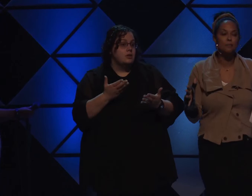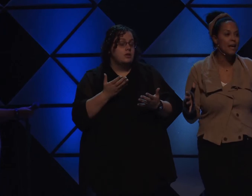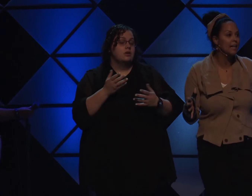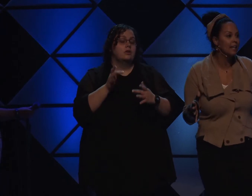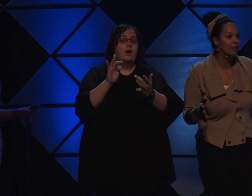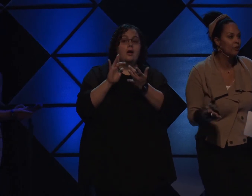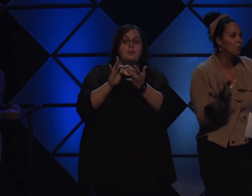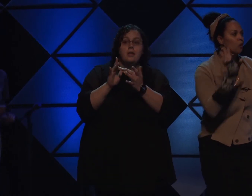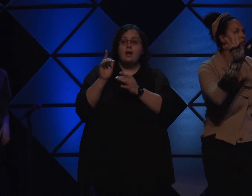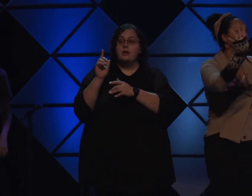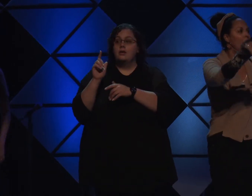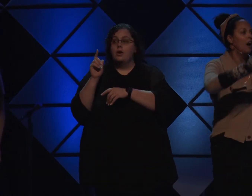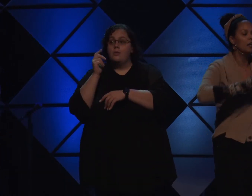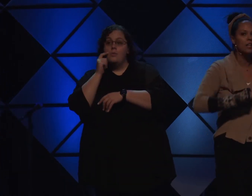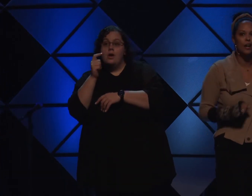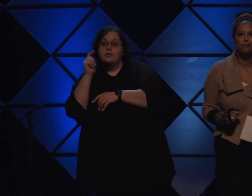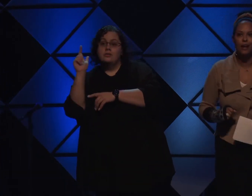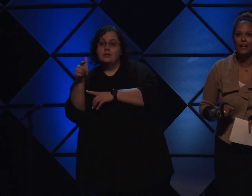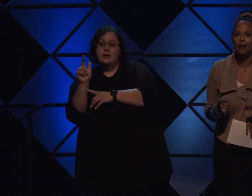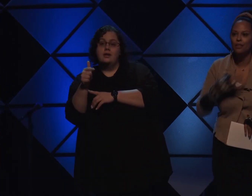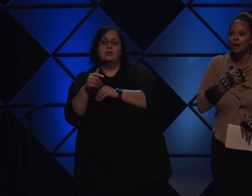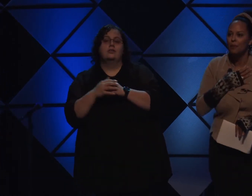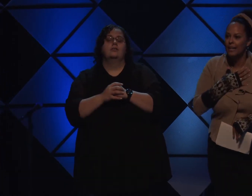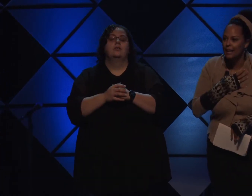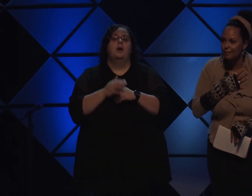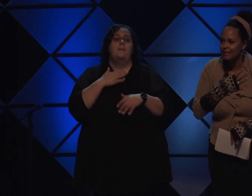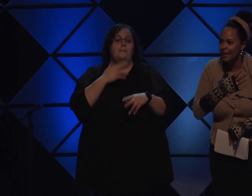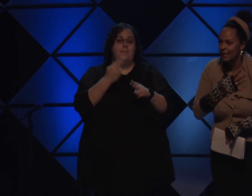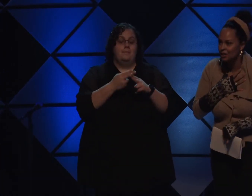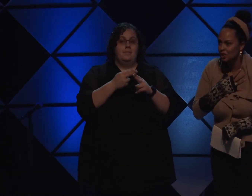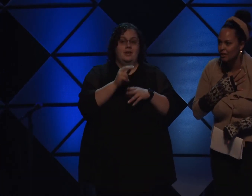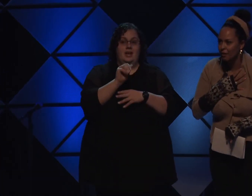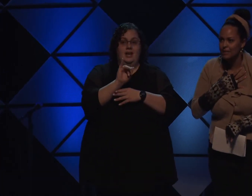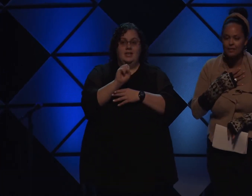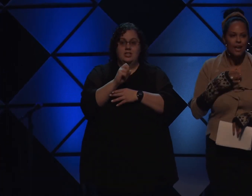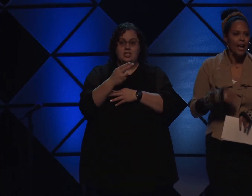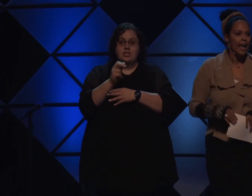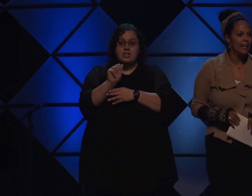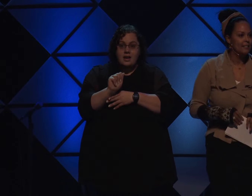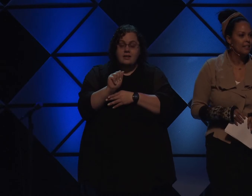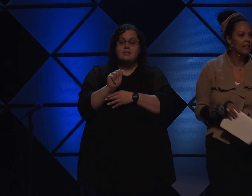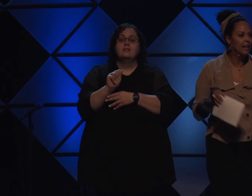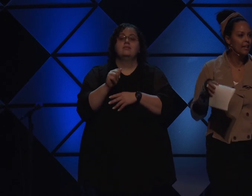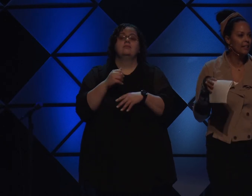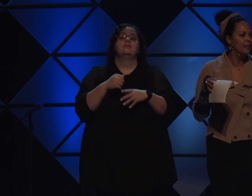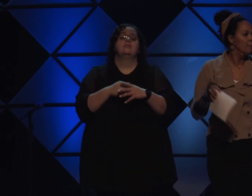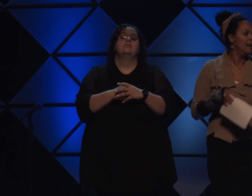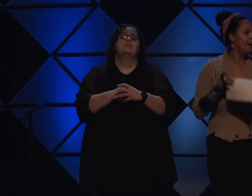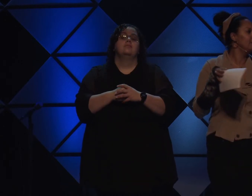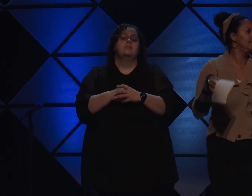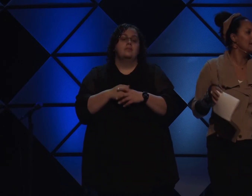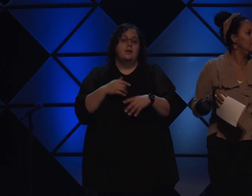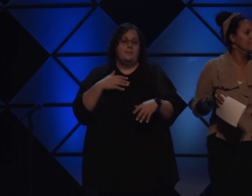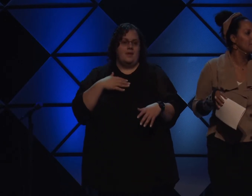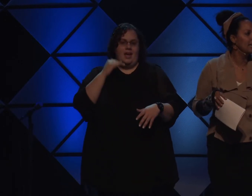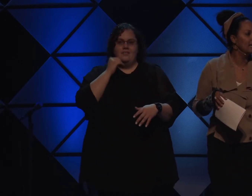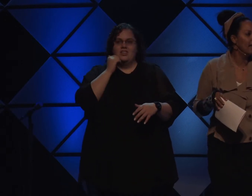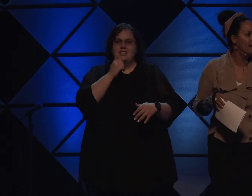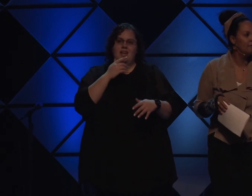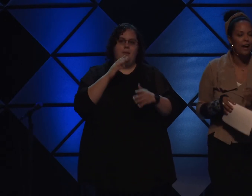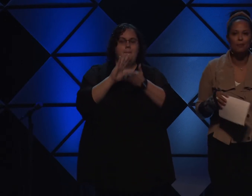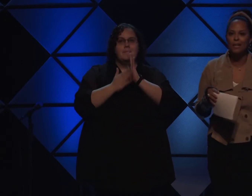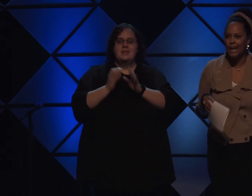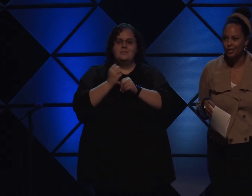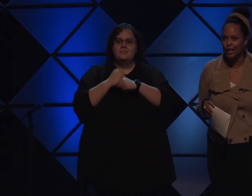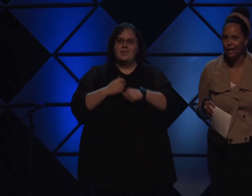on demand later, or online right now. My name is Aisha Thomas, and in my everyday peacemaking